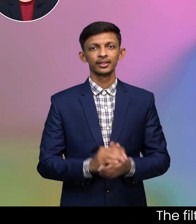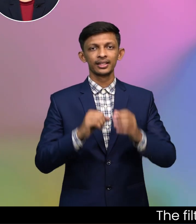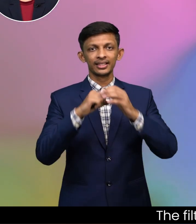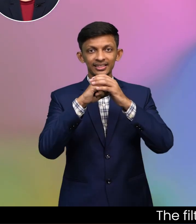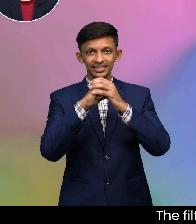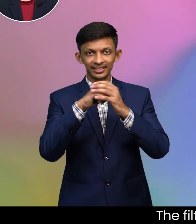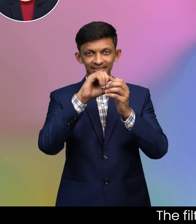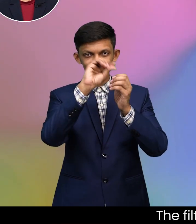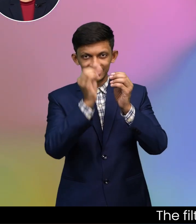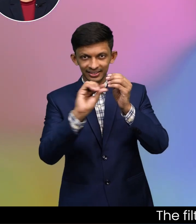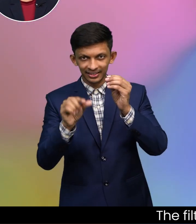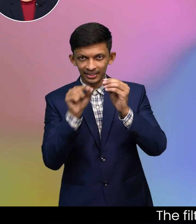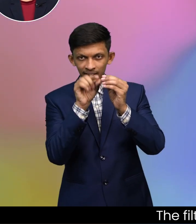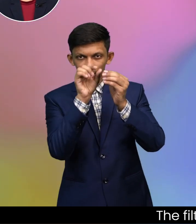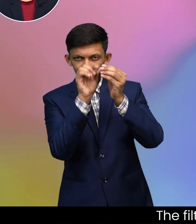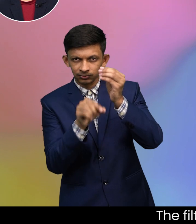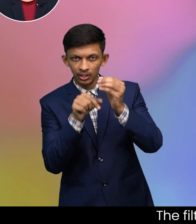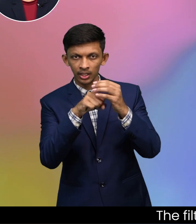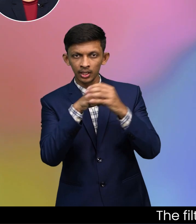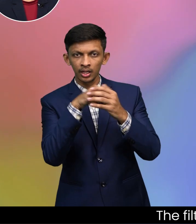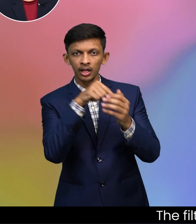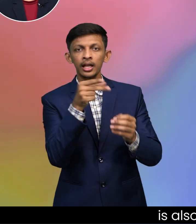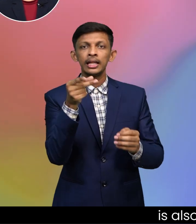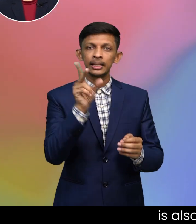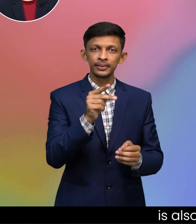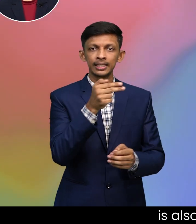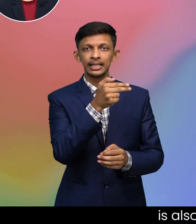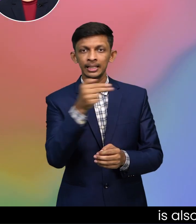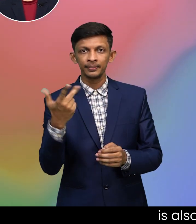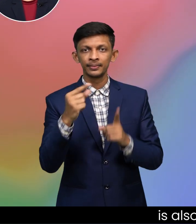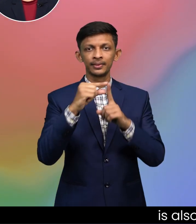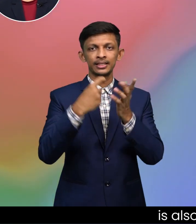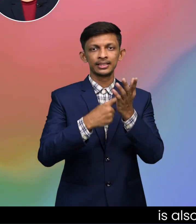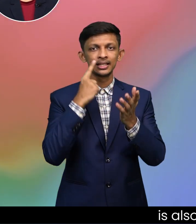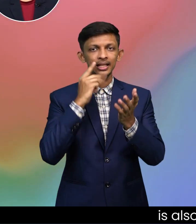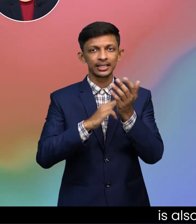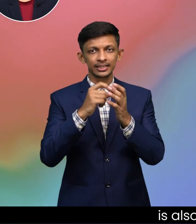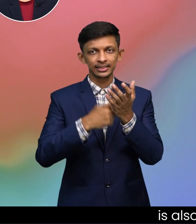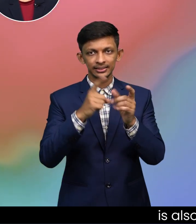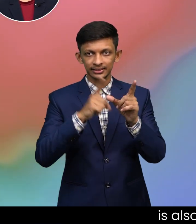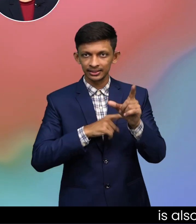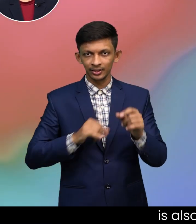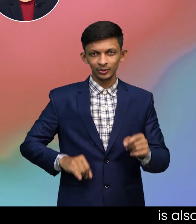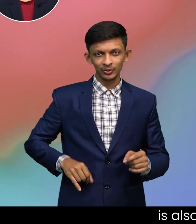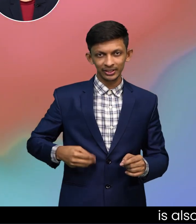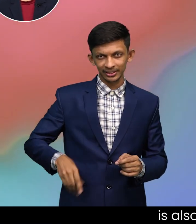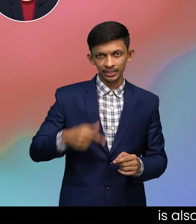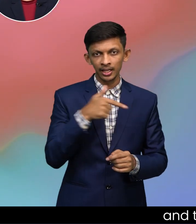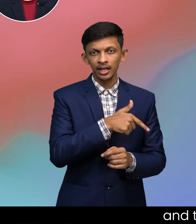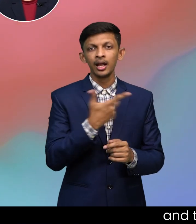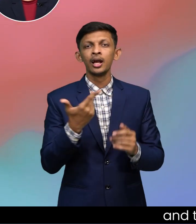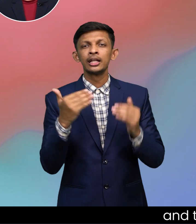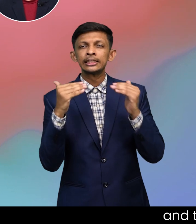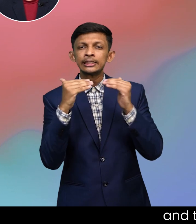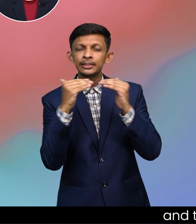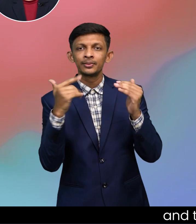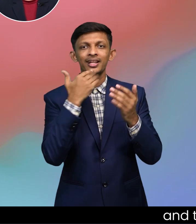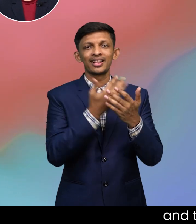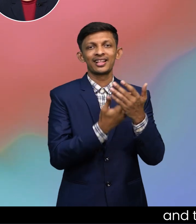glomerular filtration. In this step, the blood flows from the renal artery to